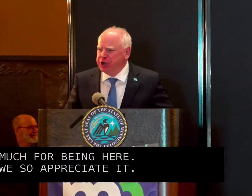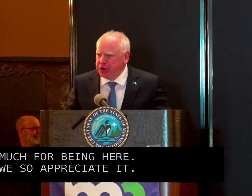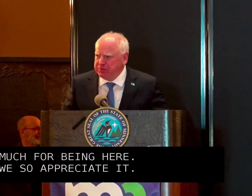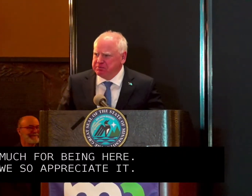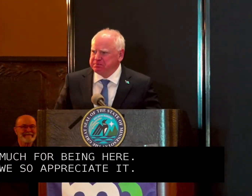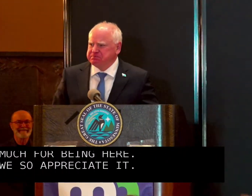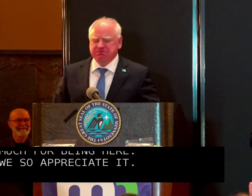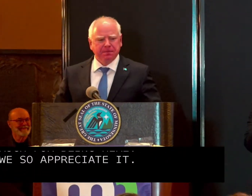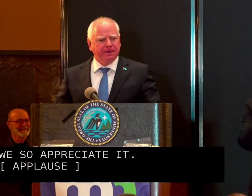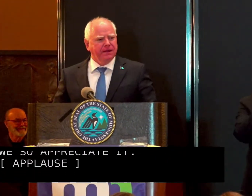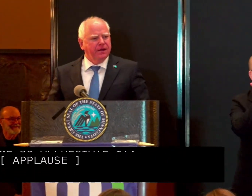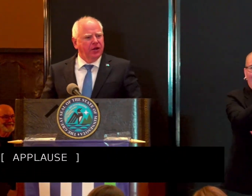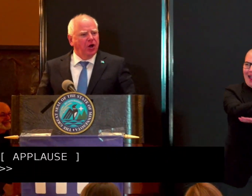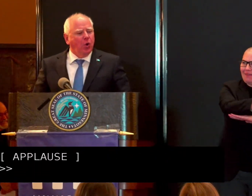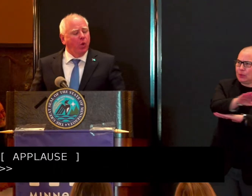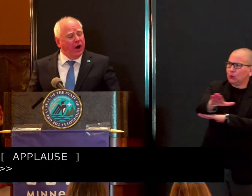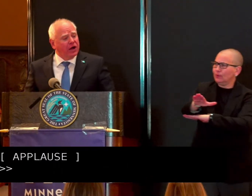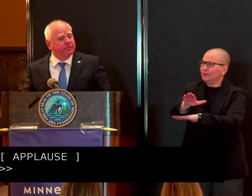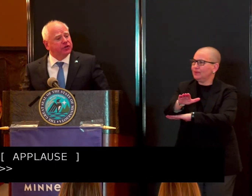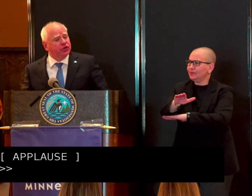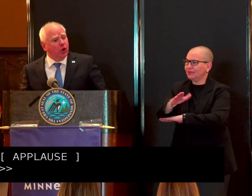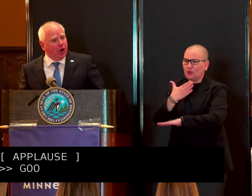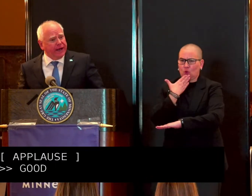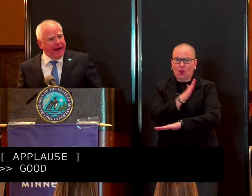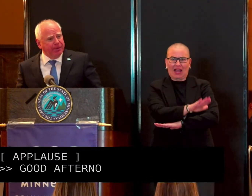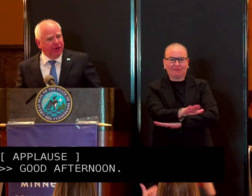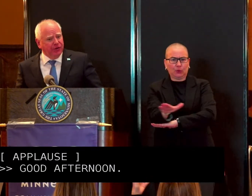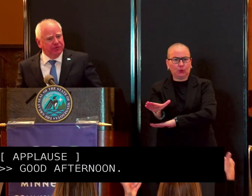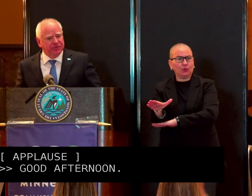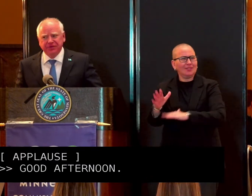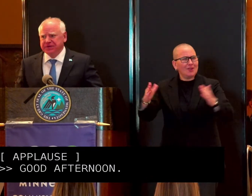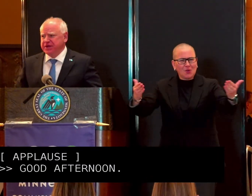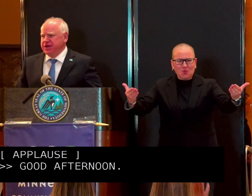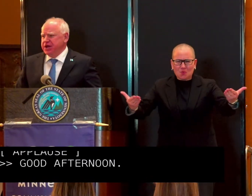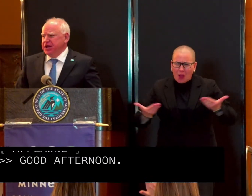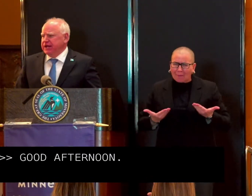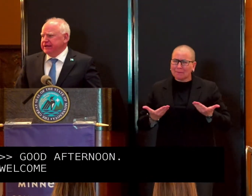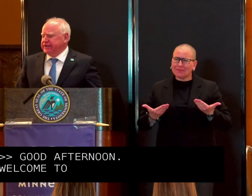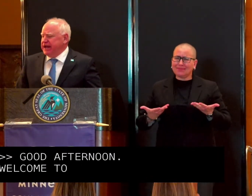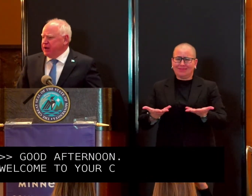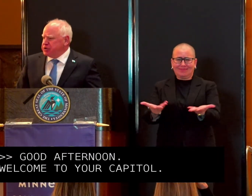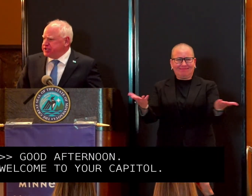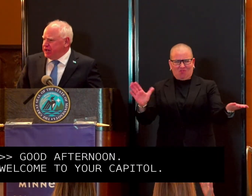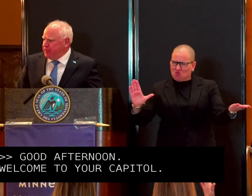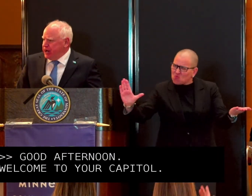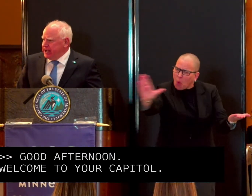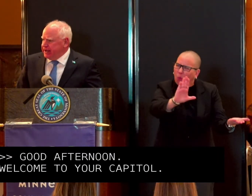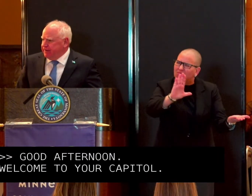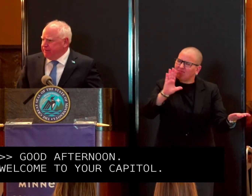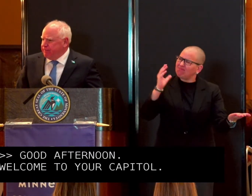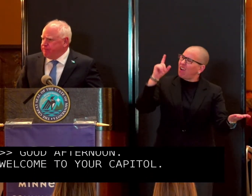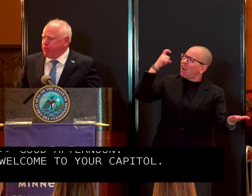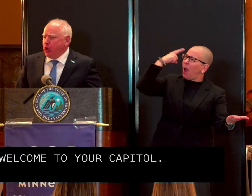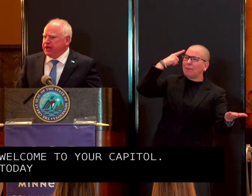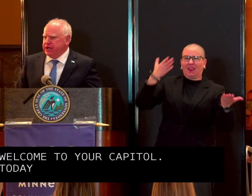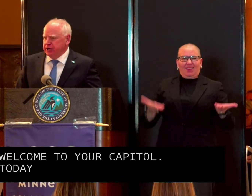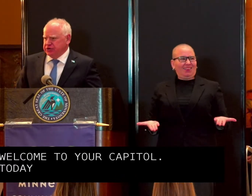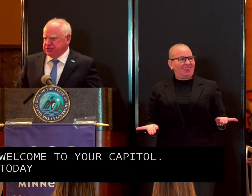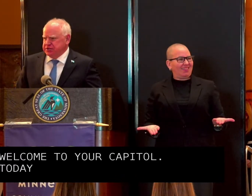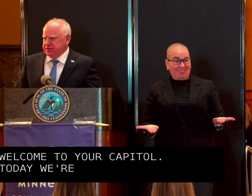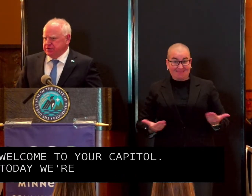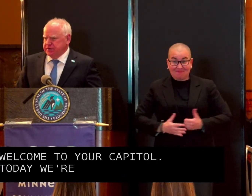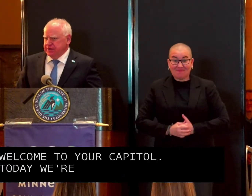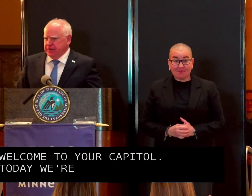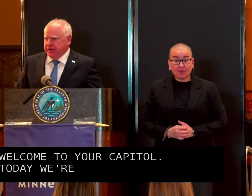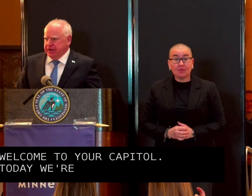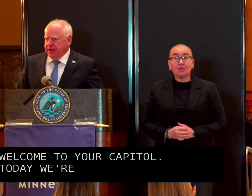Good afternoon. Welcome to your capital. Today we're celebrating 40